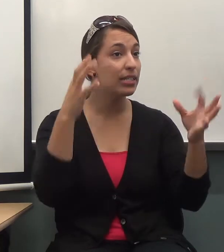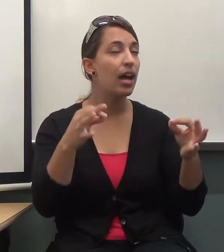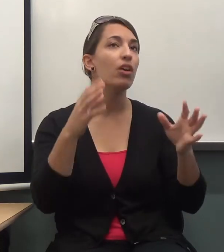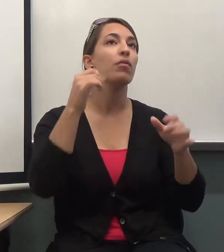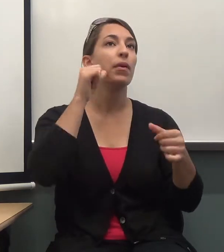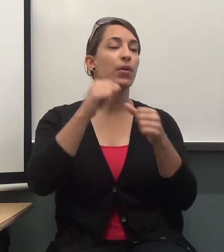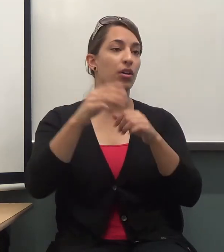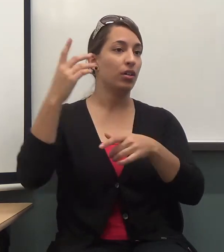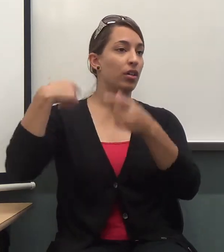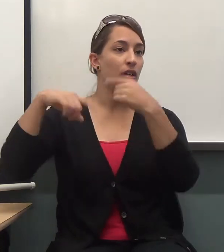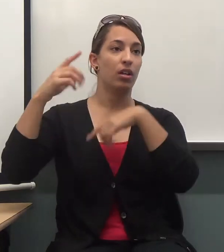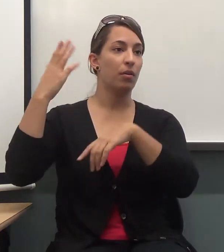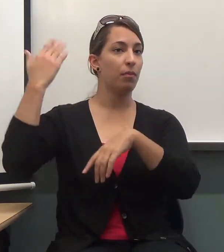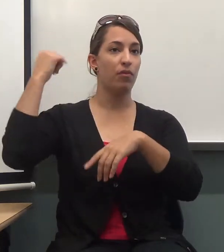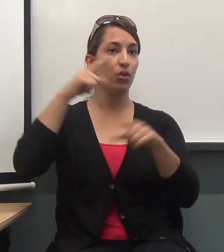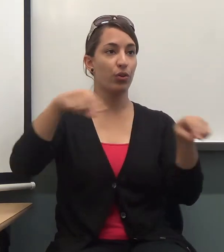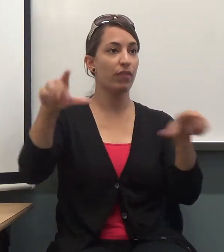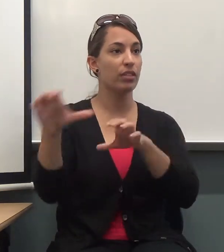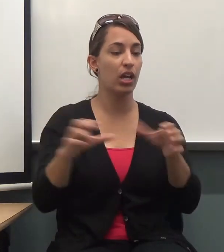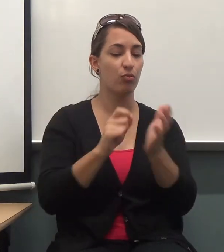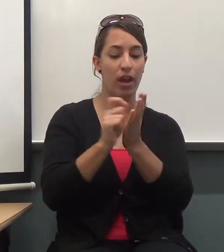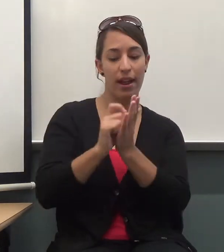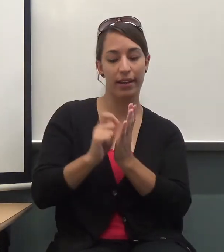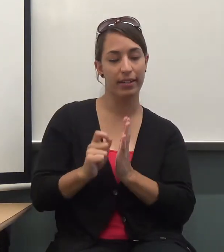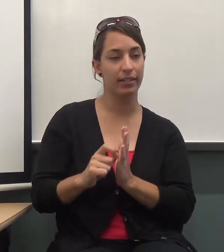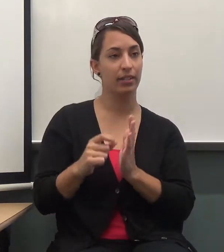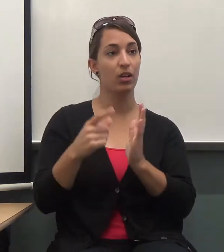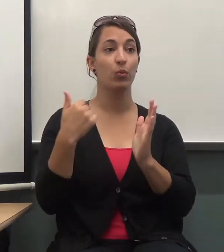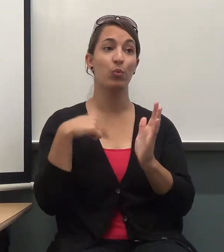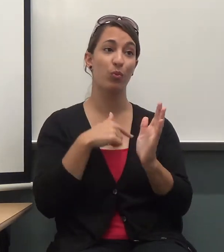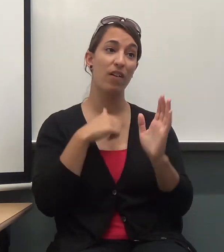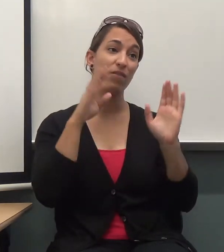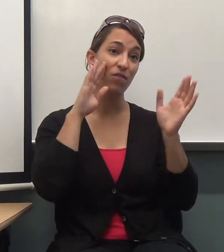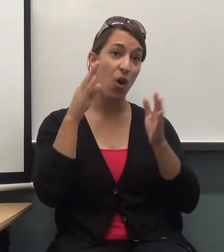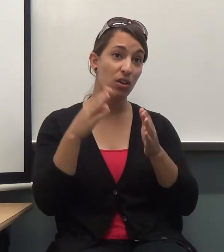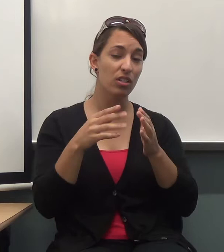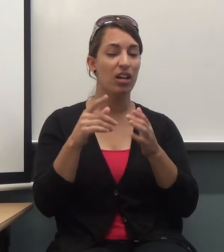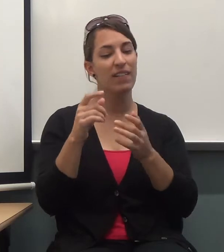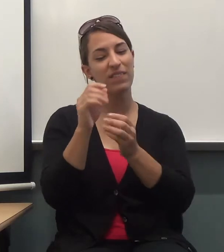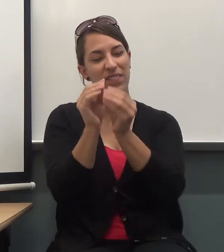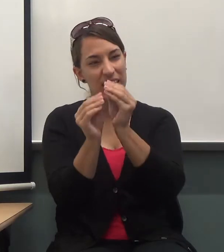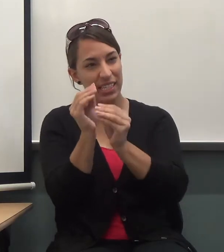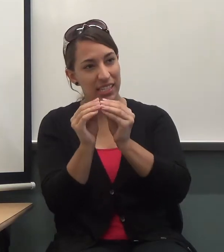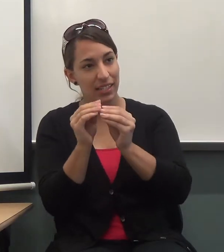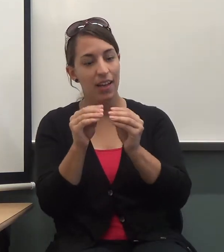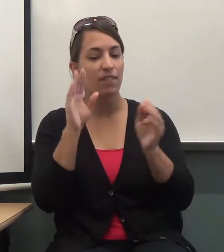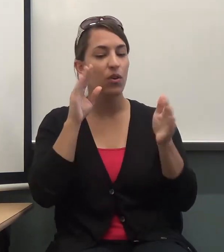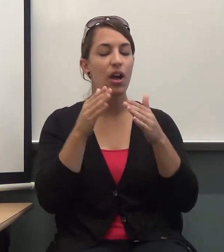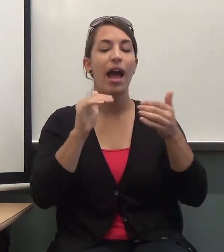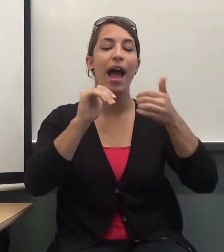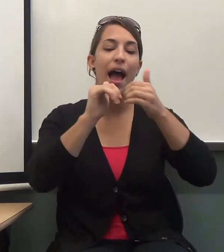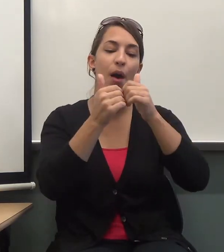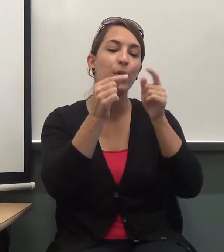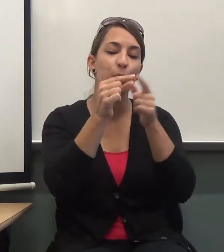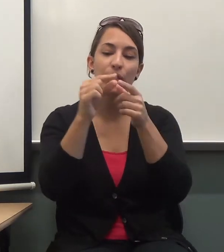done a writing sample for me, one of the things that we've always focused on in my revisions of those writings is how the words connect. So am I using a single